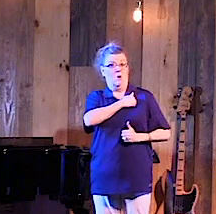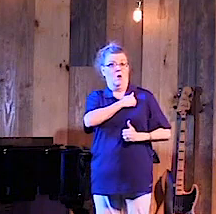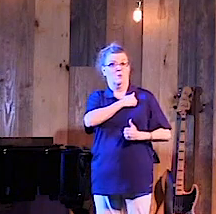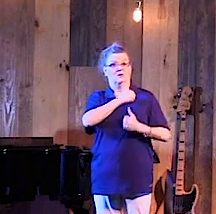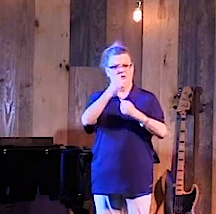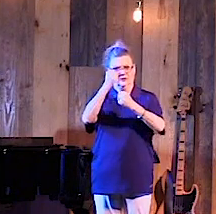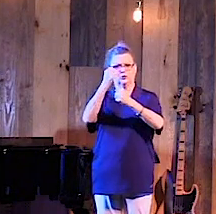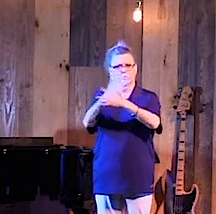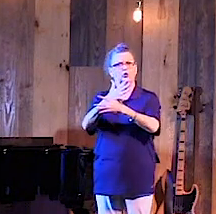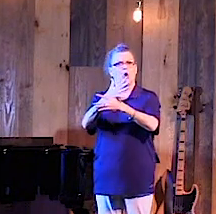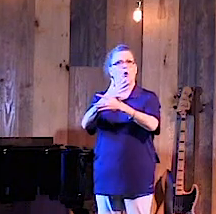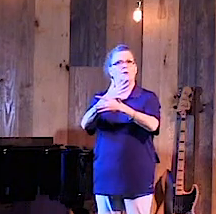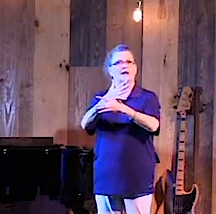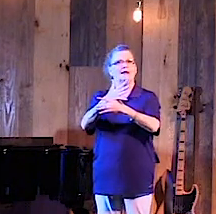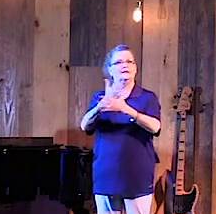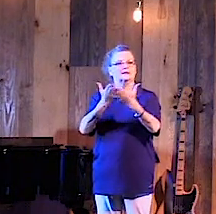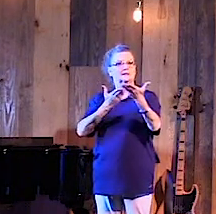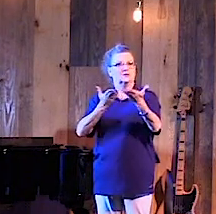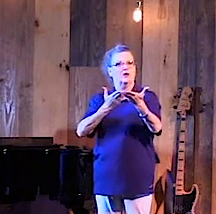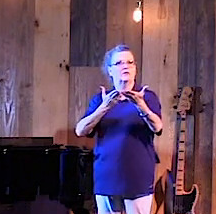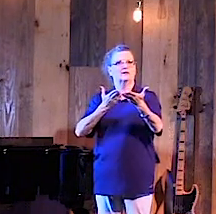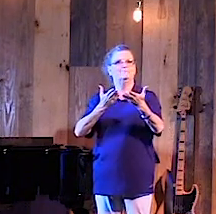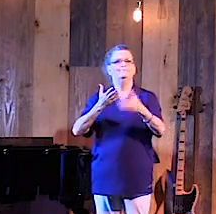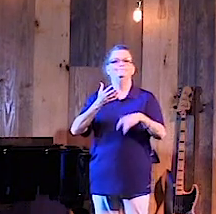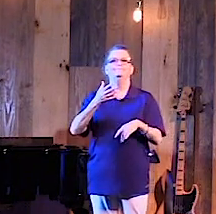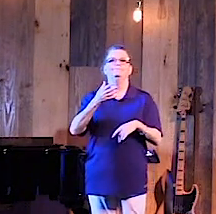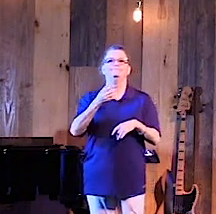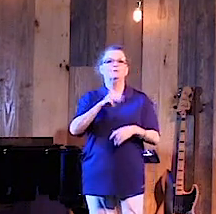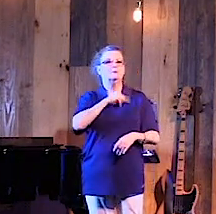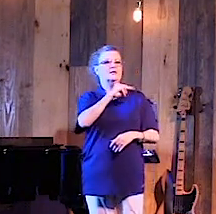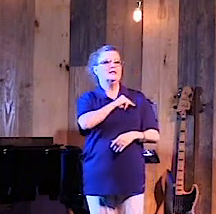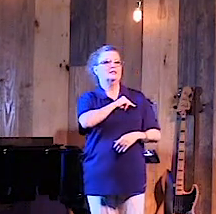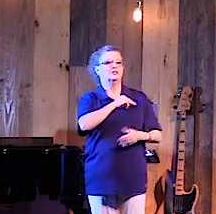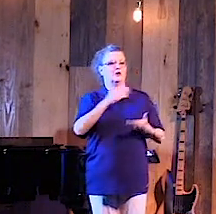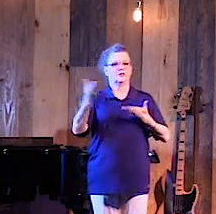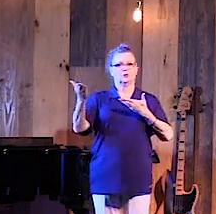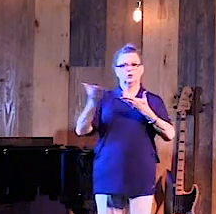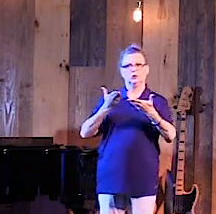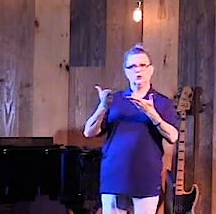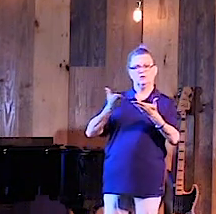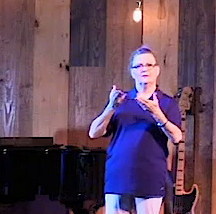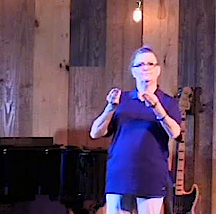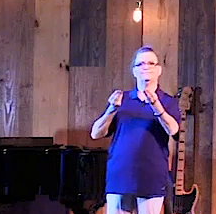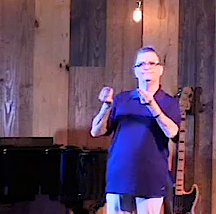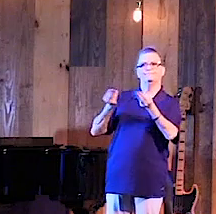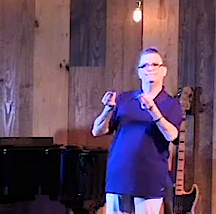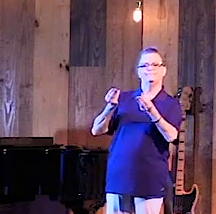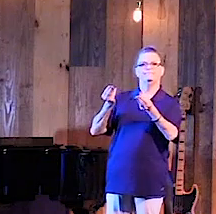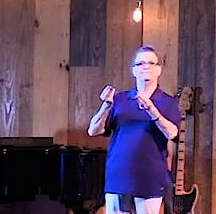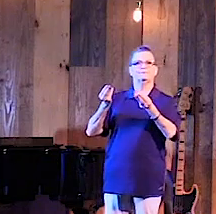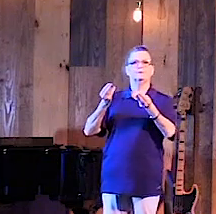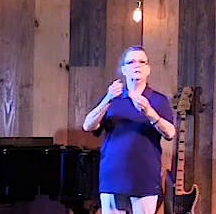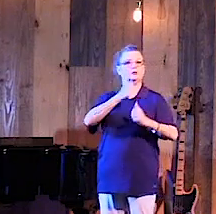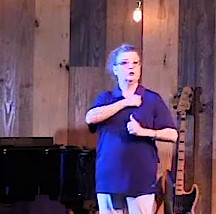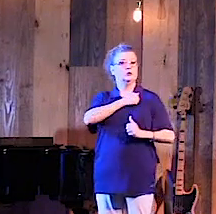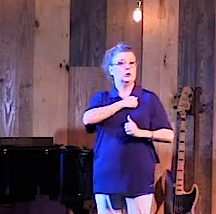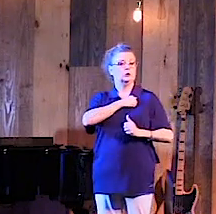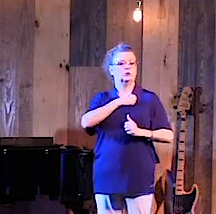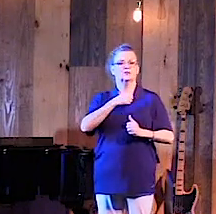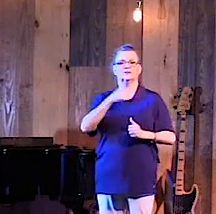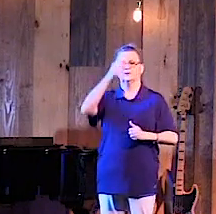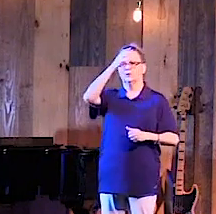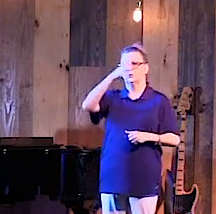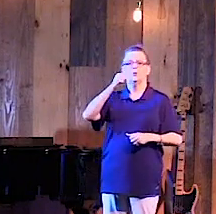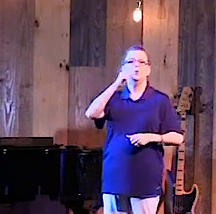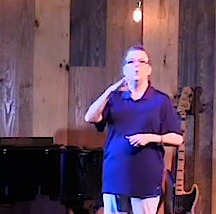met some missionaries who were ministering to soldiers. They provided the kind of a home away from home. Man, the lady there, she was a great